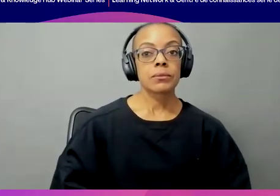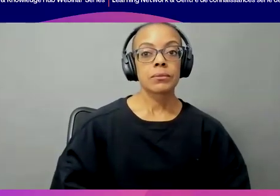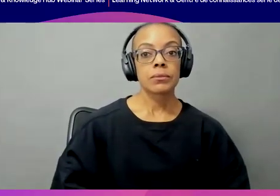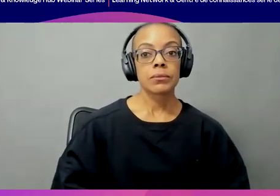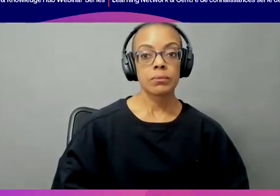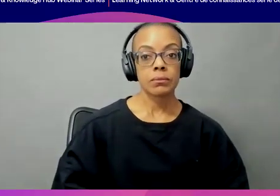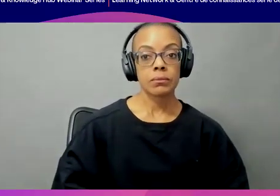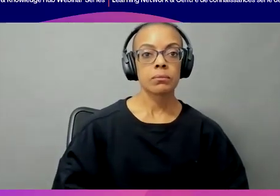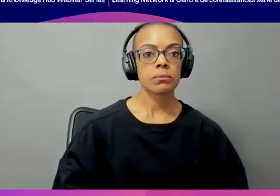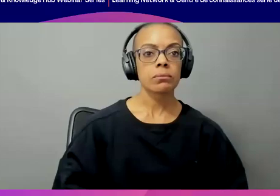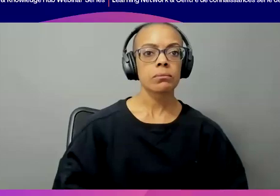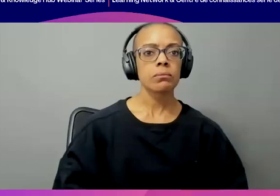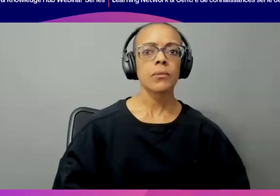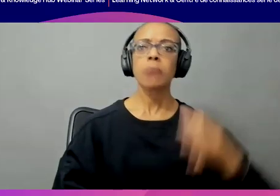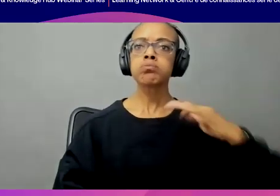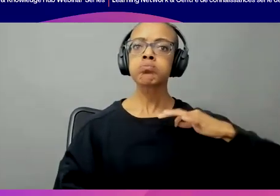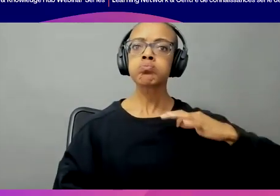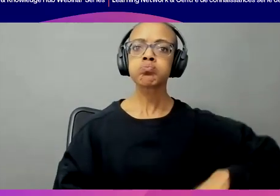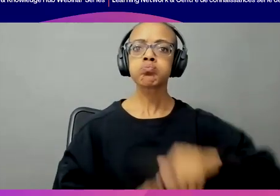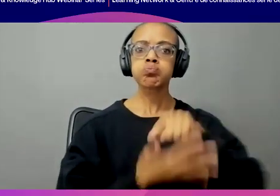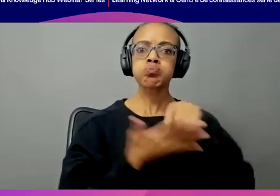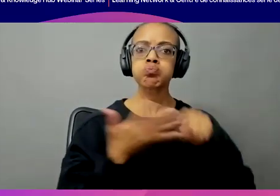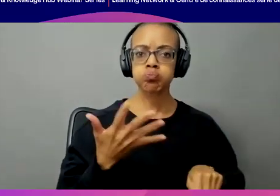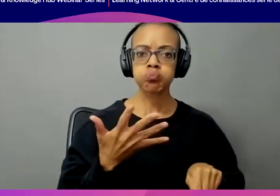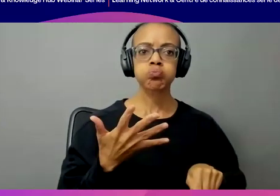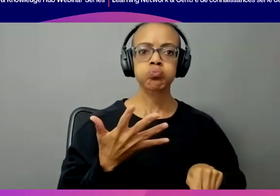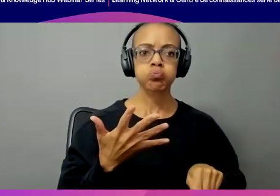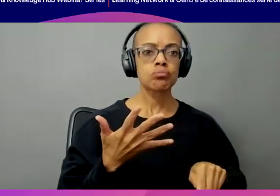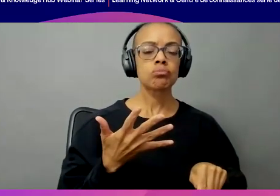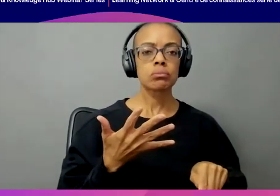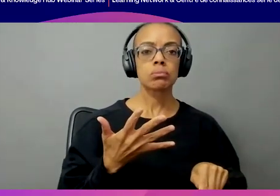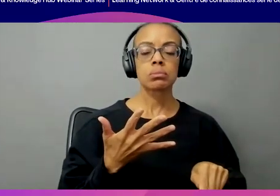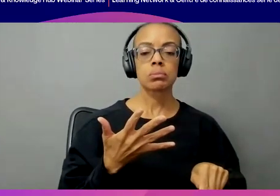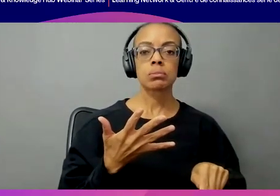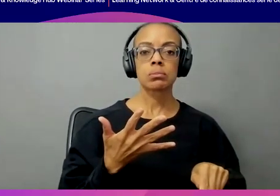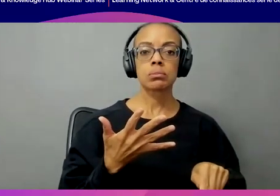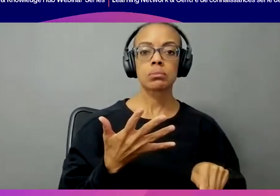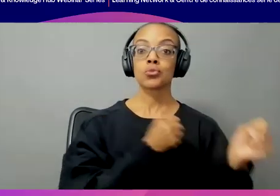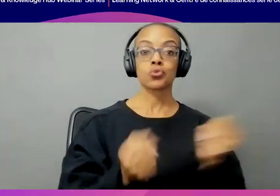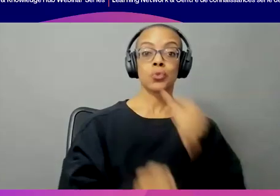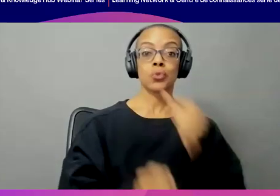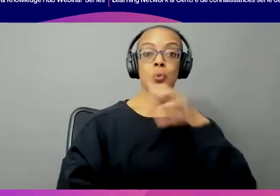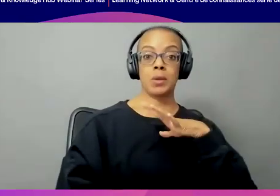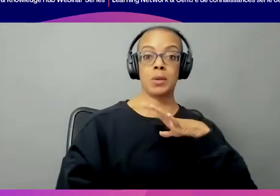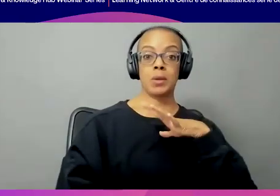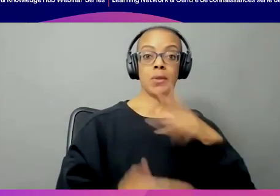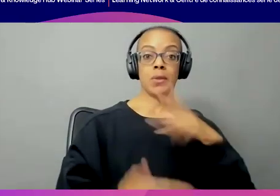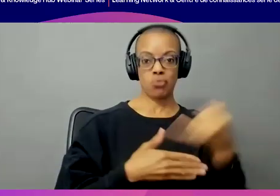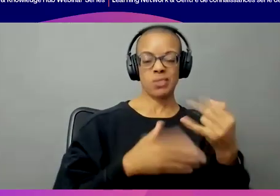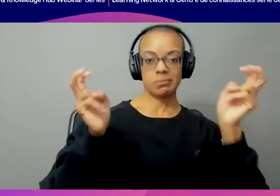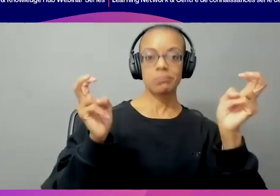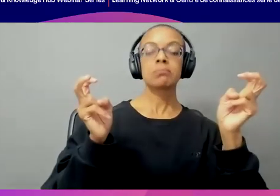So what are some of the benefits? The Strong Women project, as it's called,